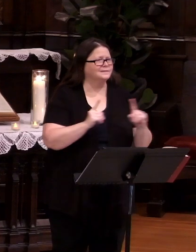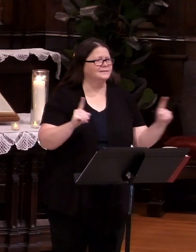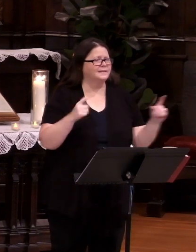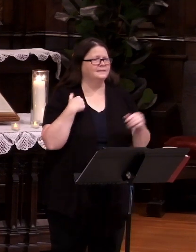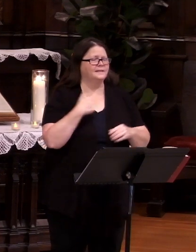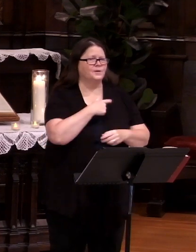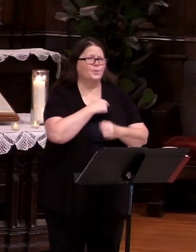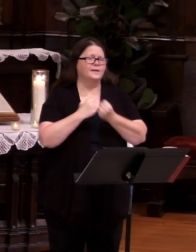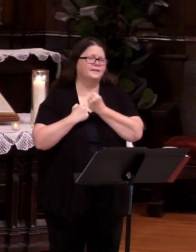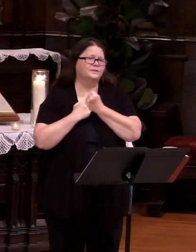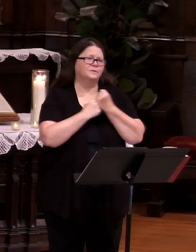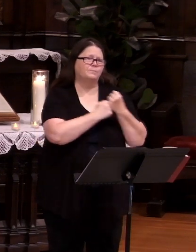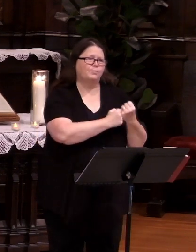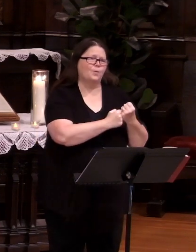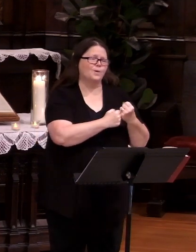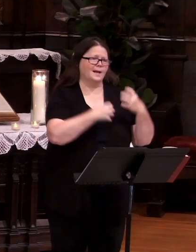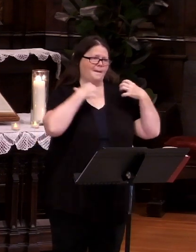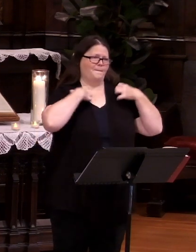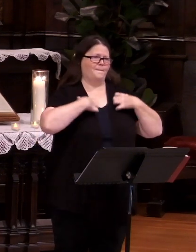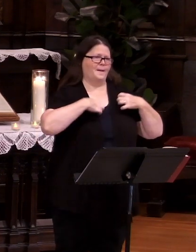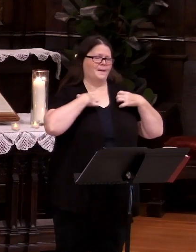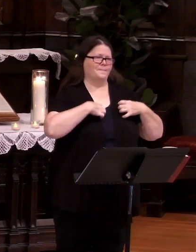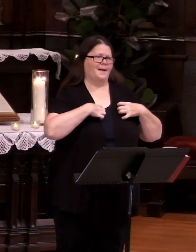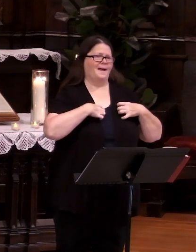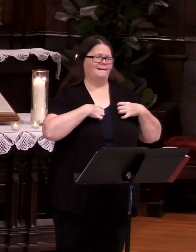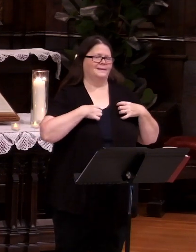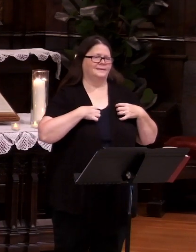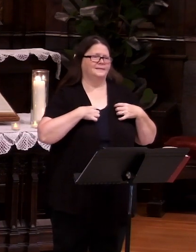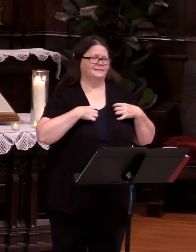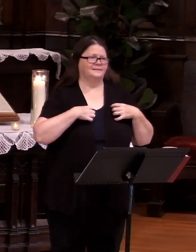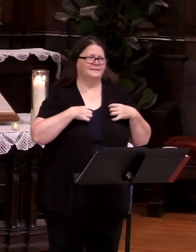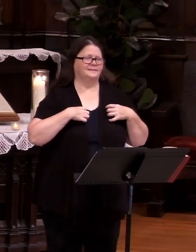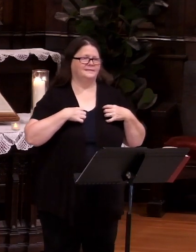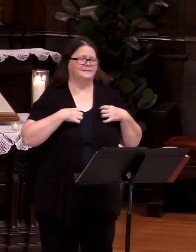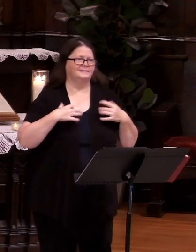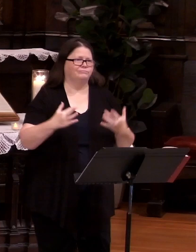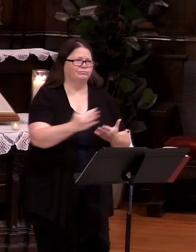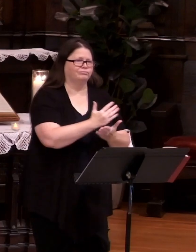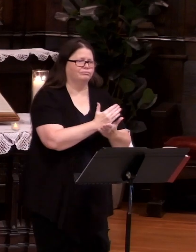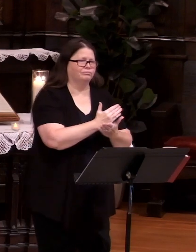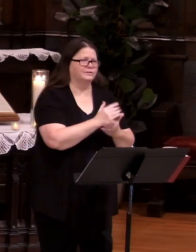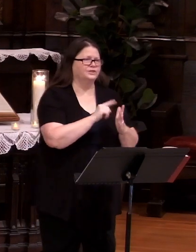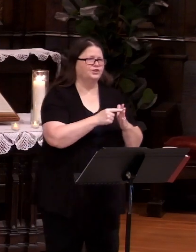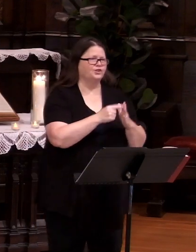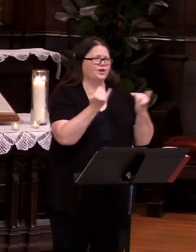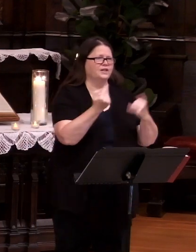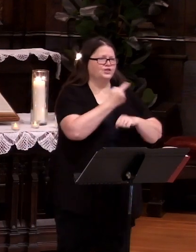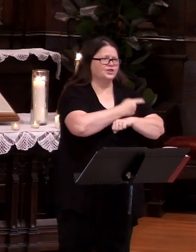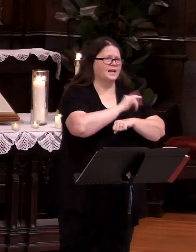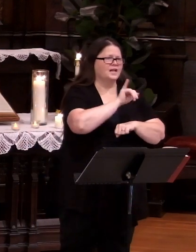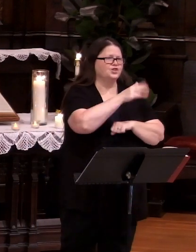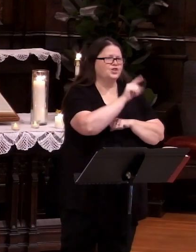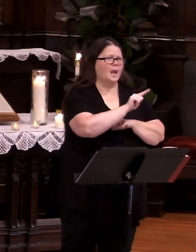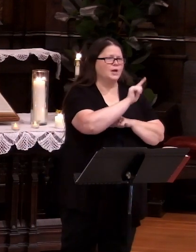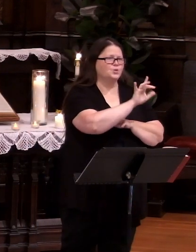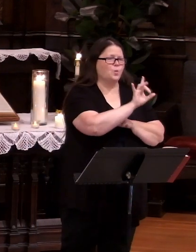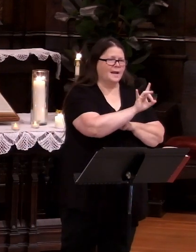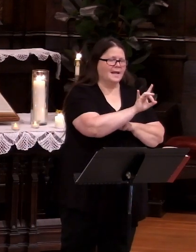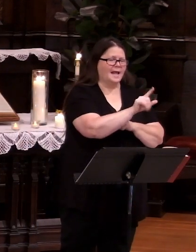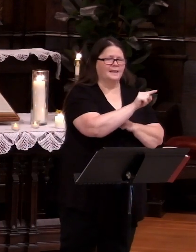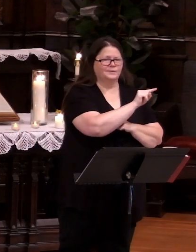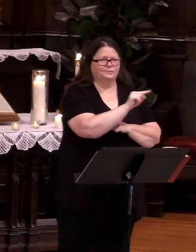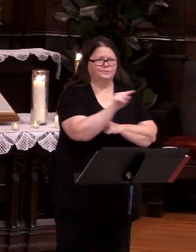sponsoring a backpack drive beginning today, July 28th, and it will run